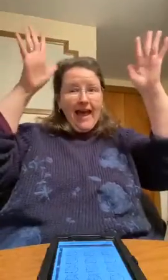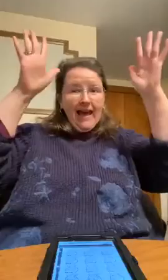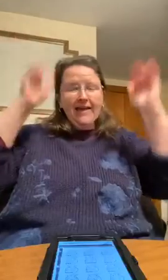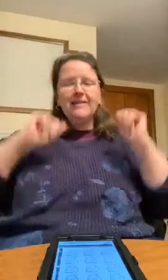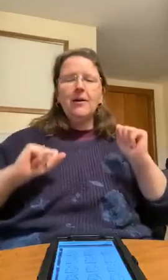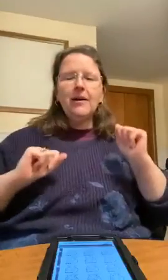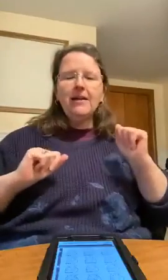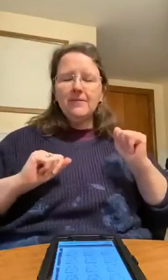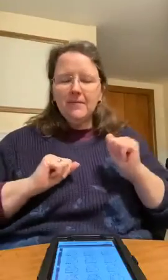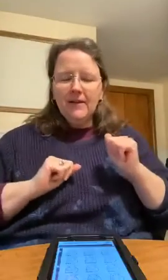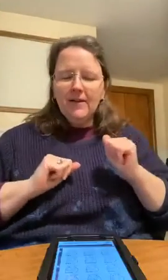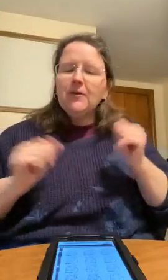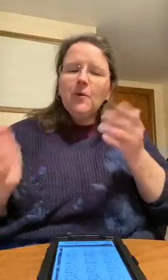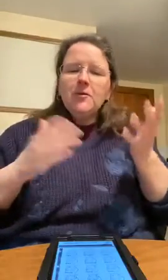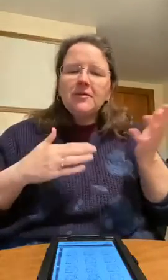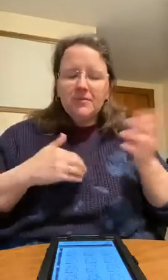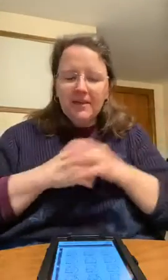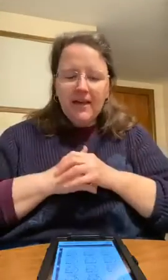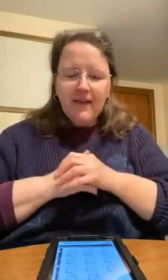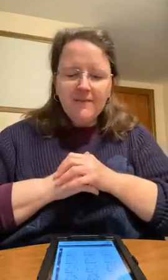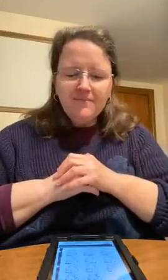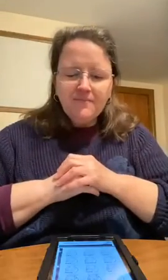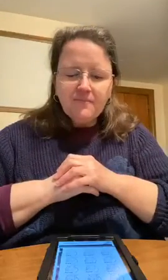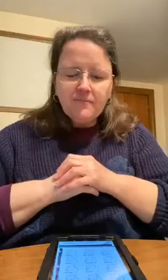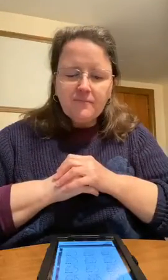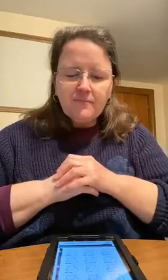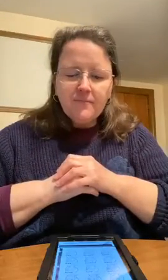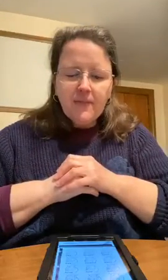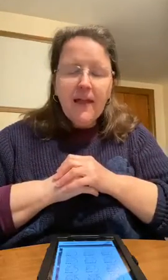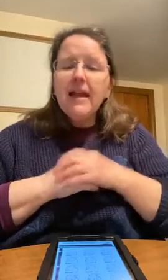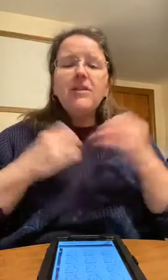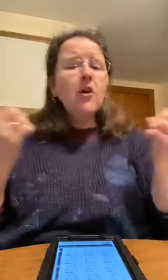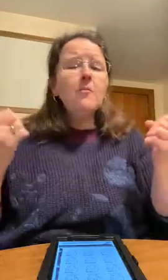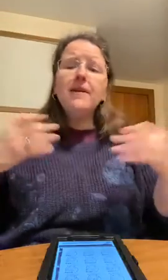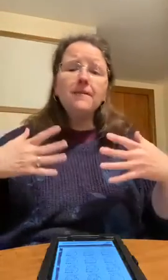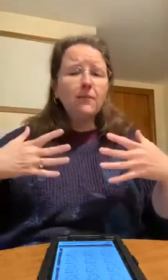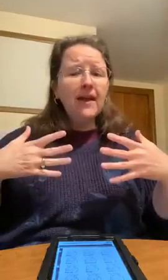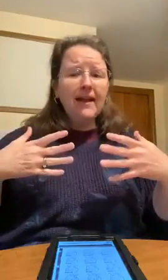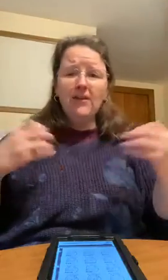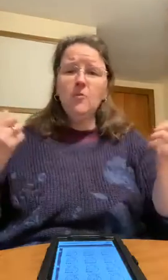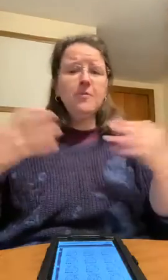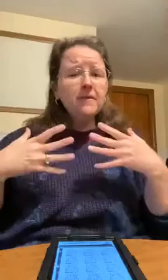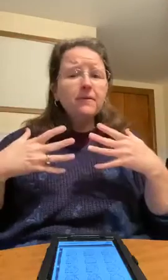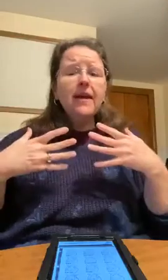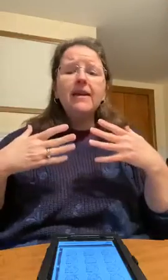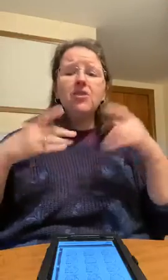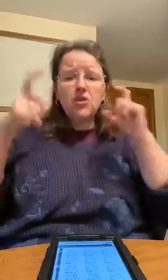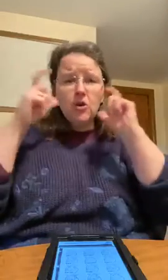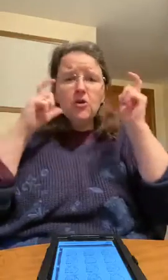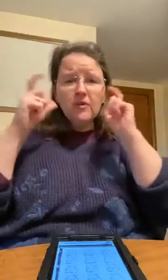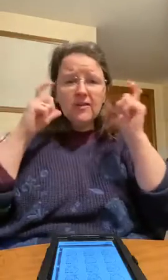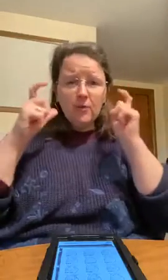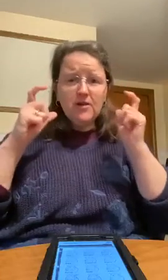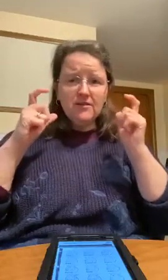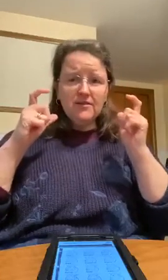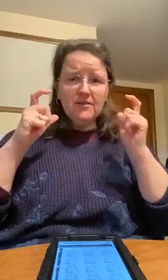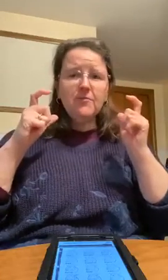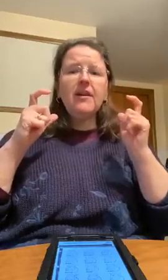Yay. Okay, so do something like that. And don't be afraid. Don't be afraid to show your expression, okay? Don't